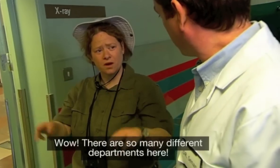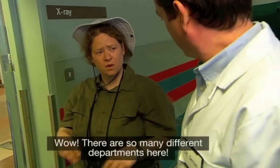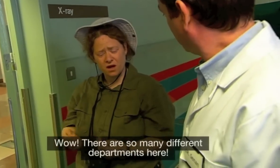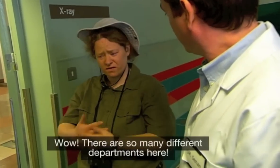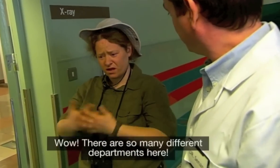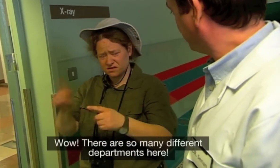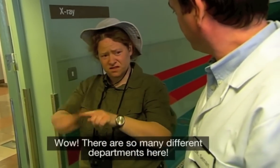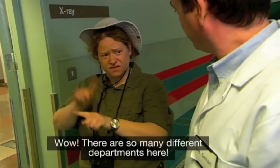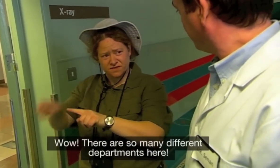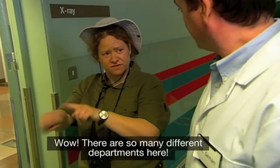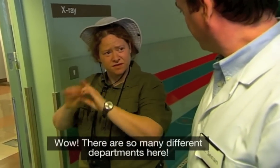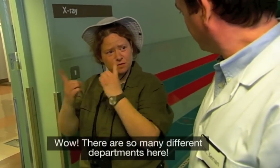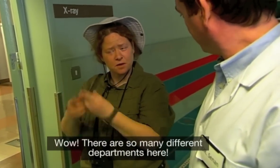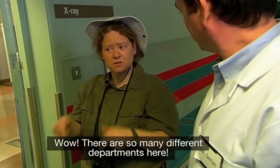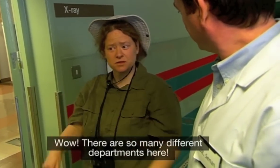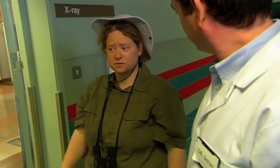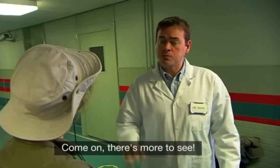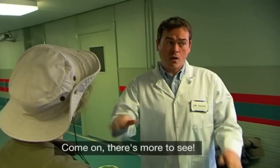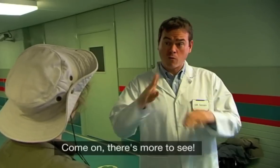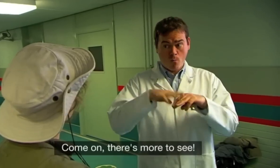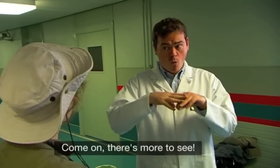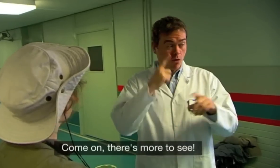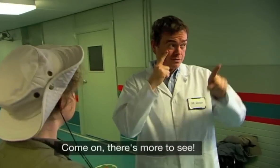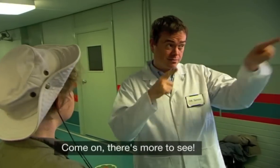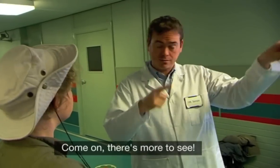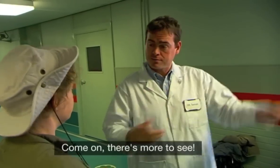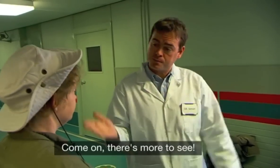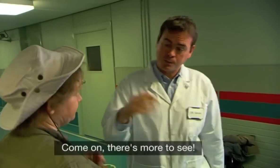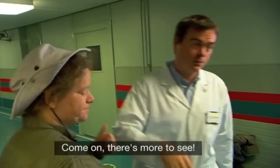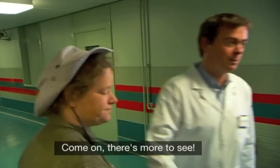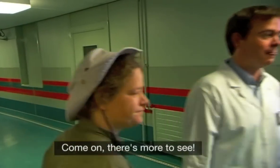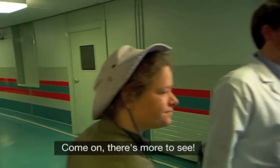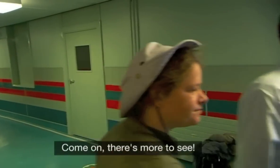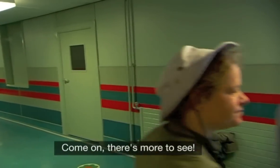Wow, there are so many different departments here. Come on, there's more to see.